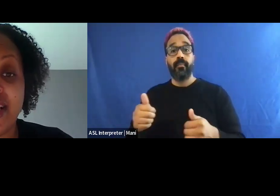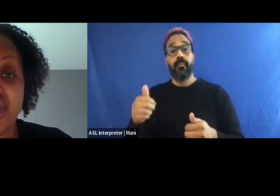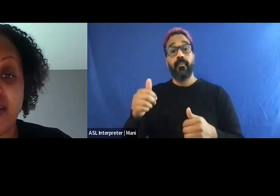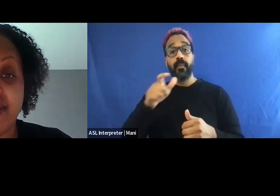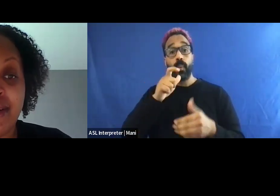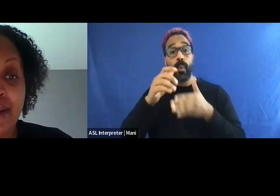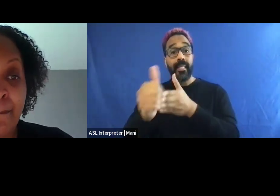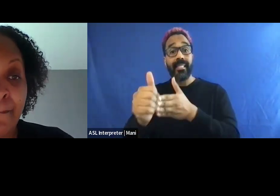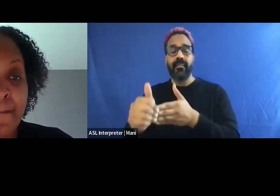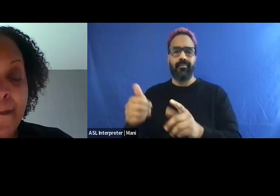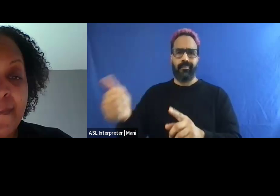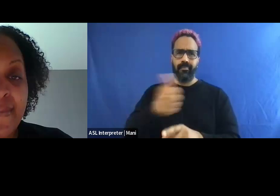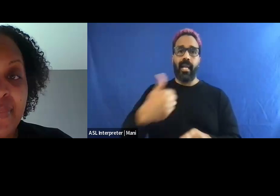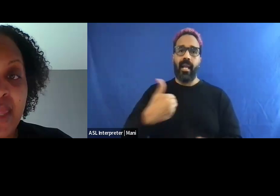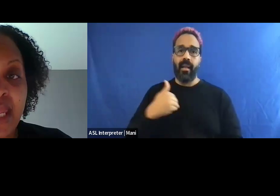this session,